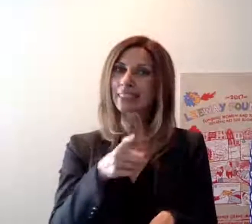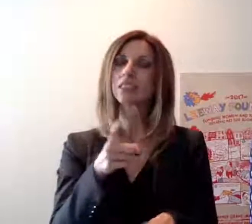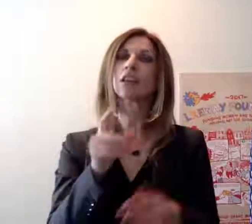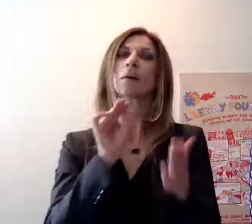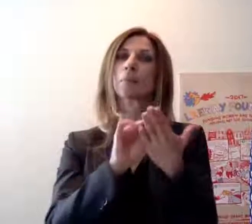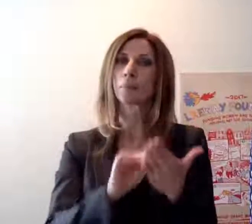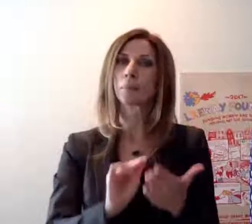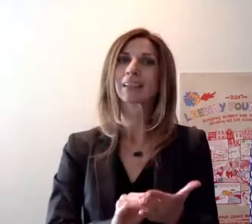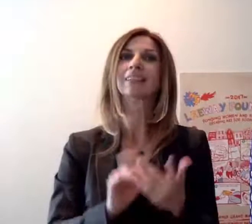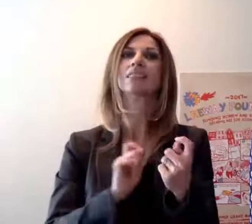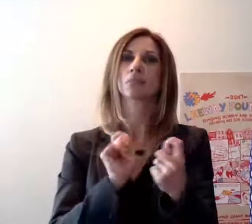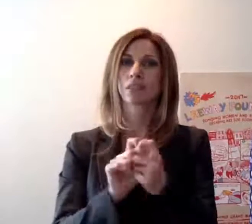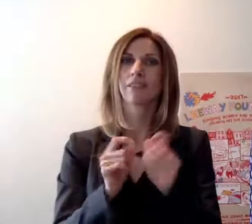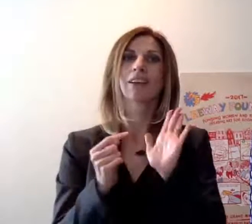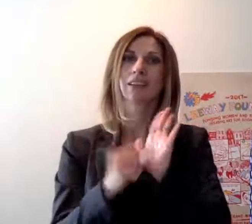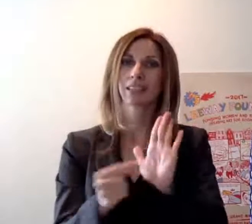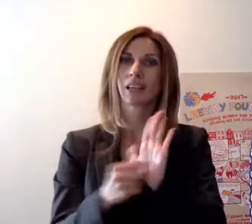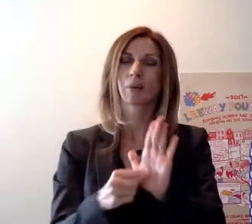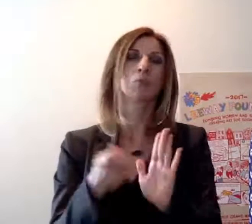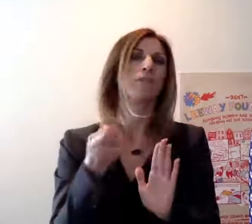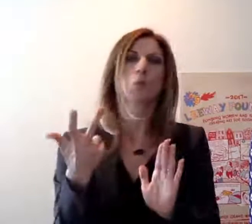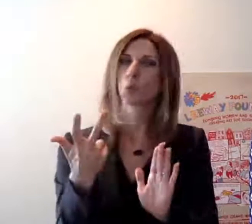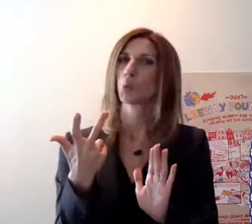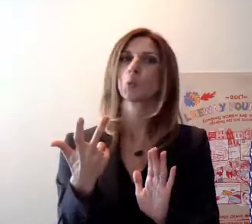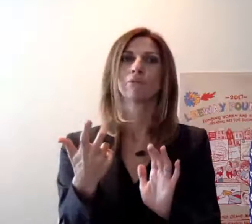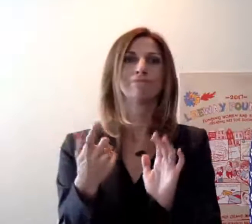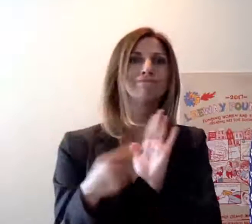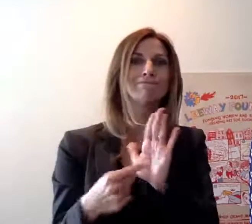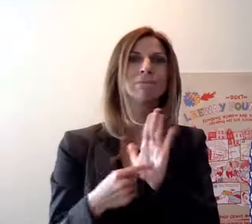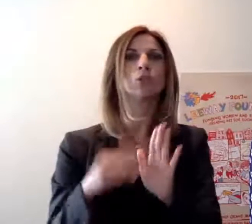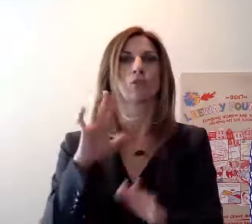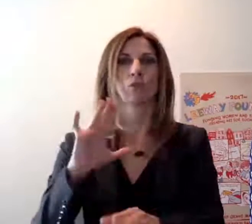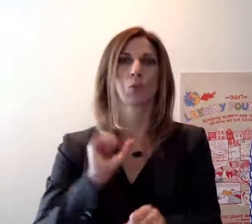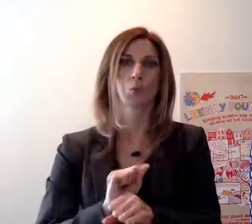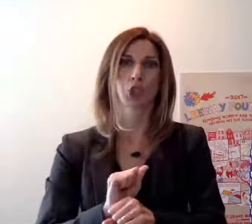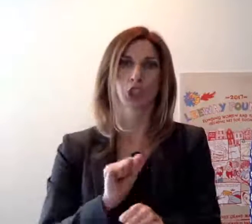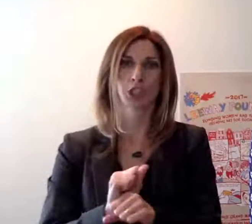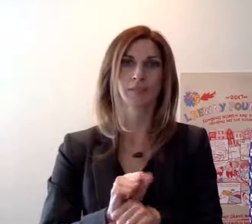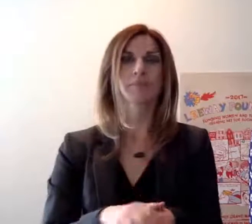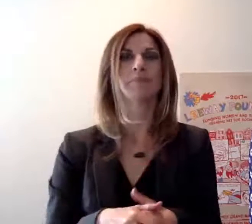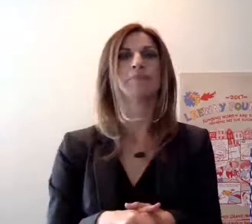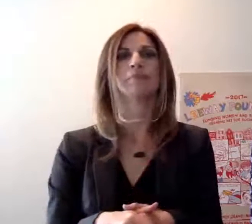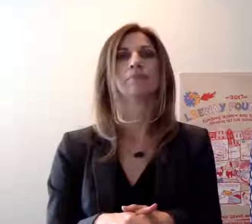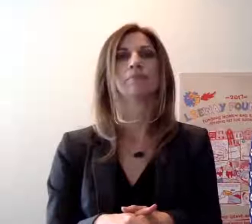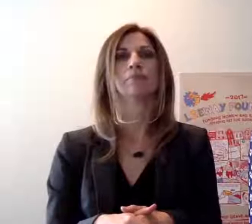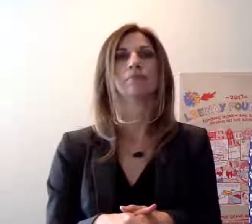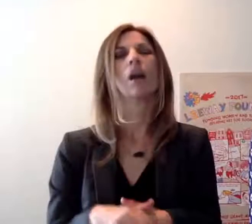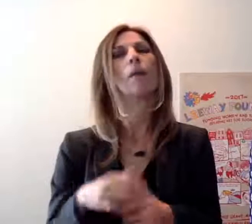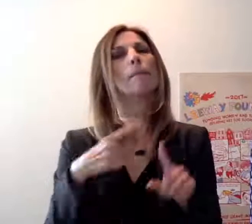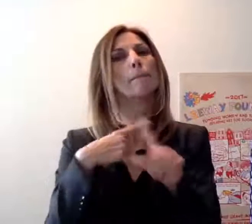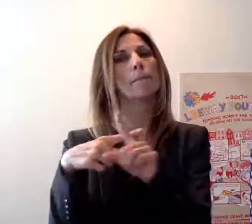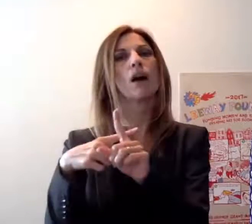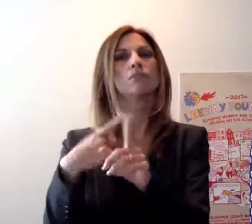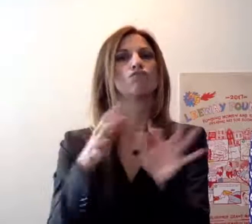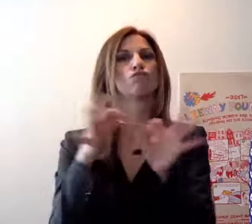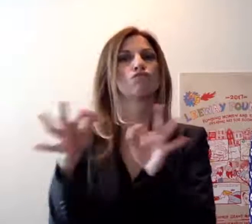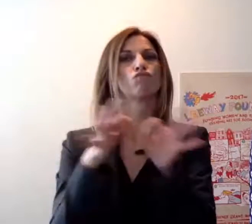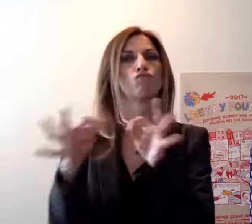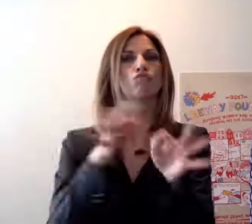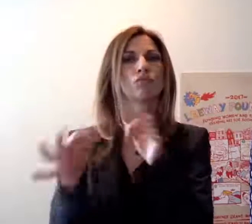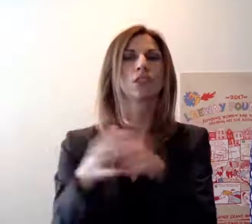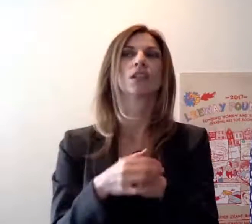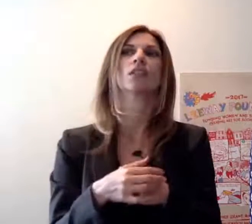few specific examples of your work and providing descriptions of them. And